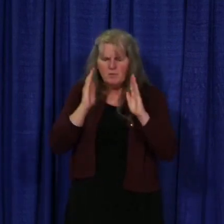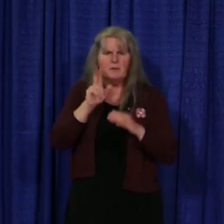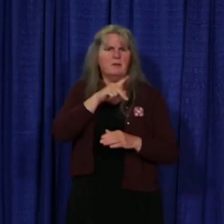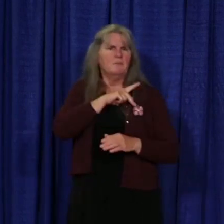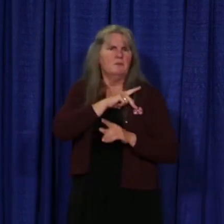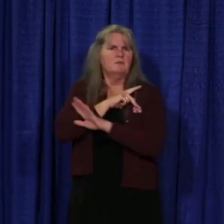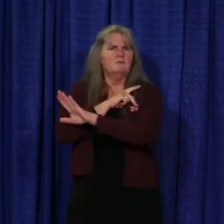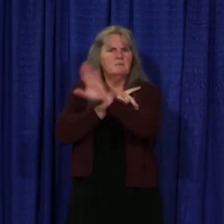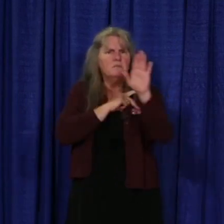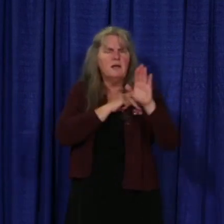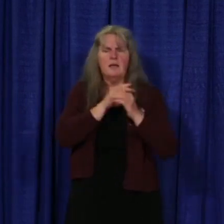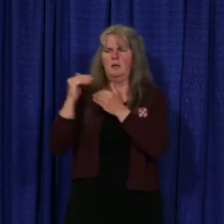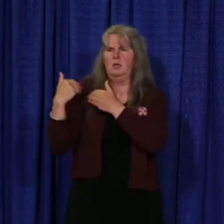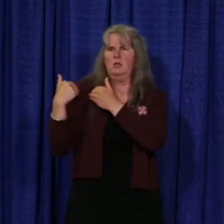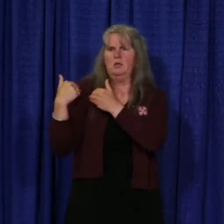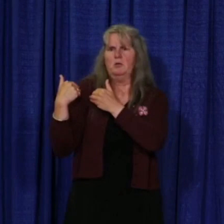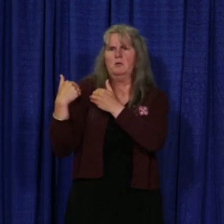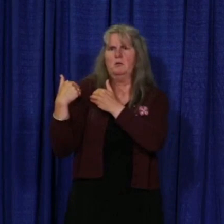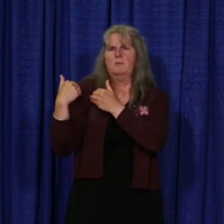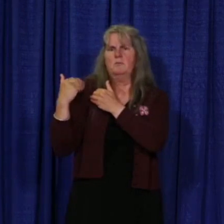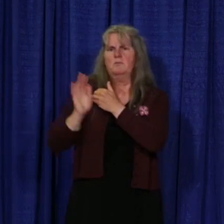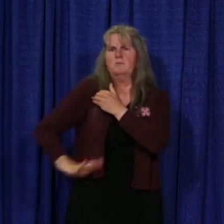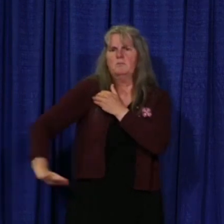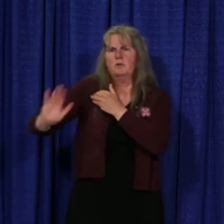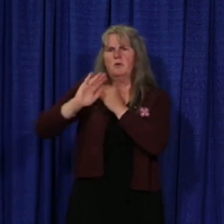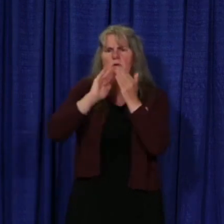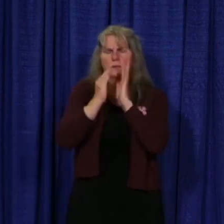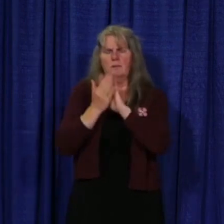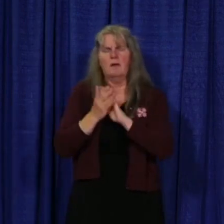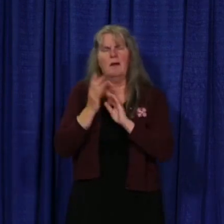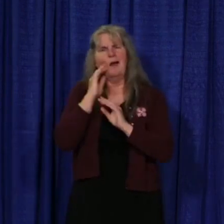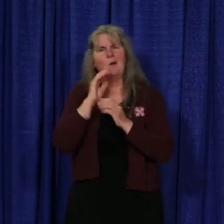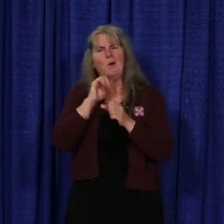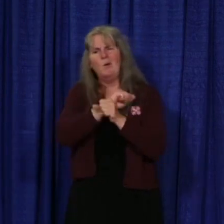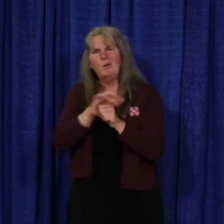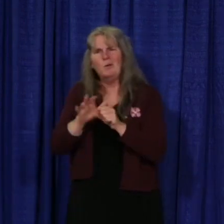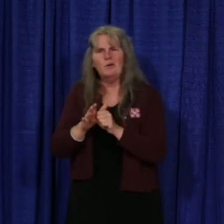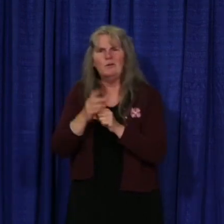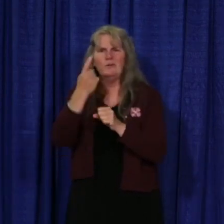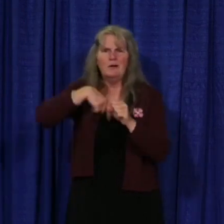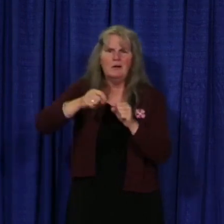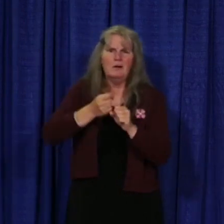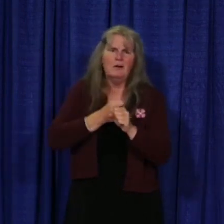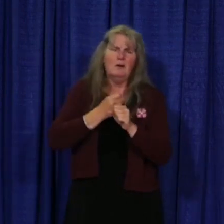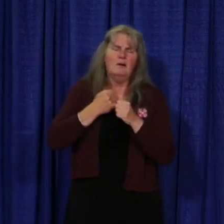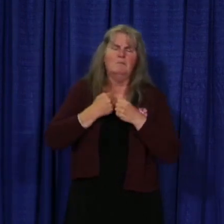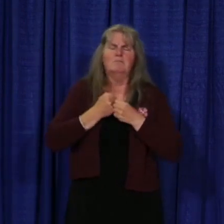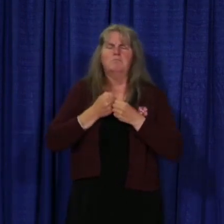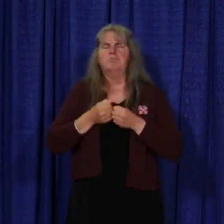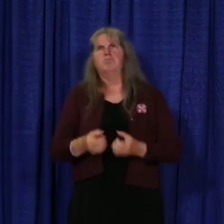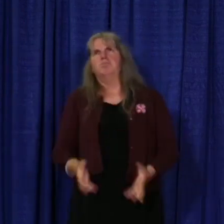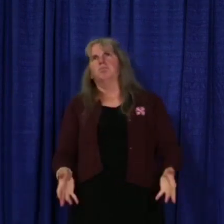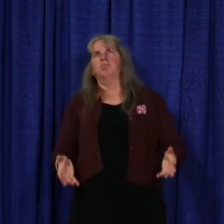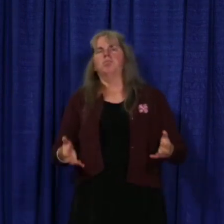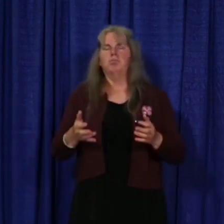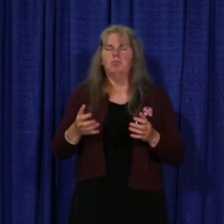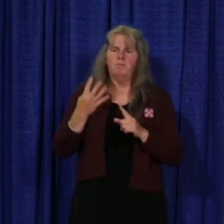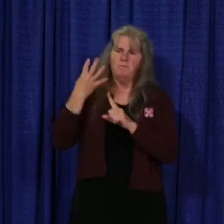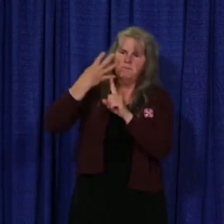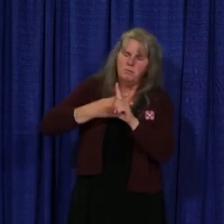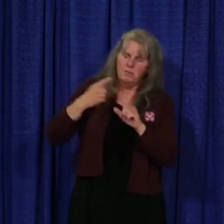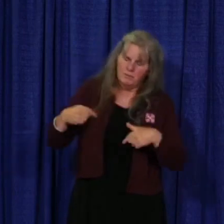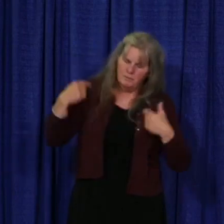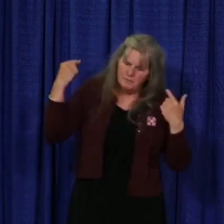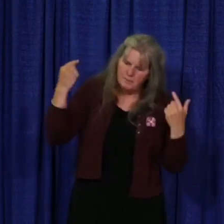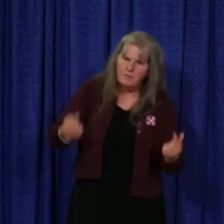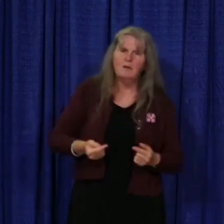responsibility. I know well the COVID fatigue that is wearing us down 4 months in. And we know the